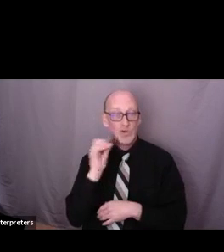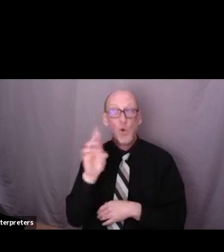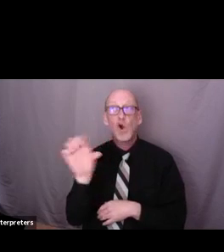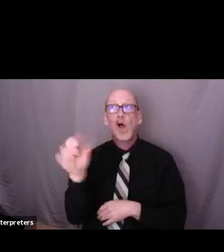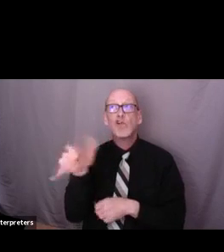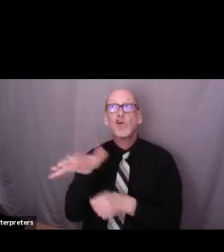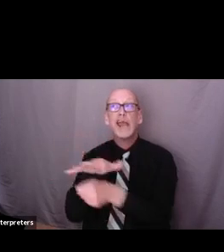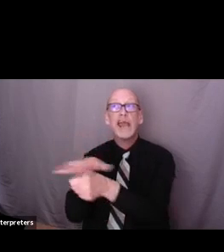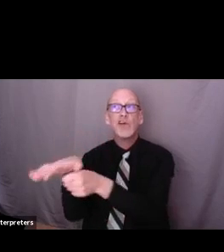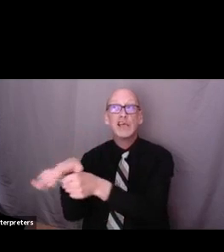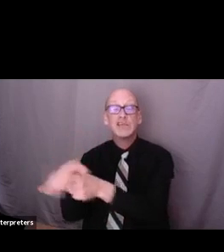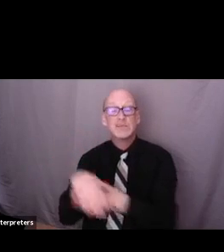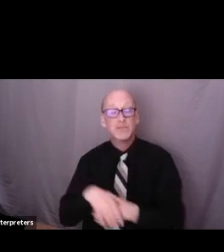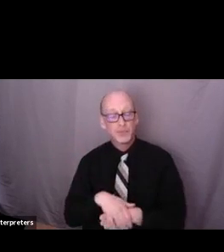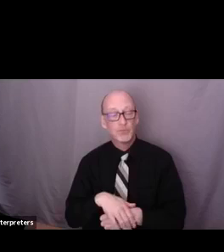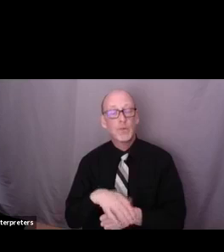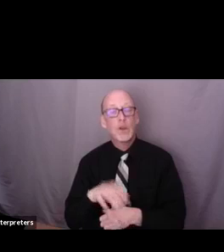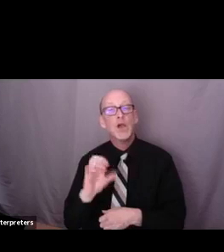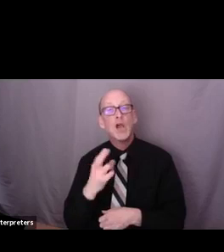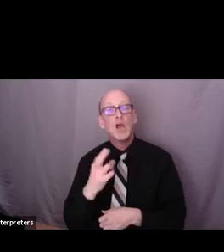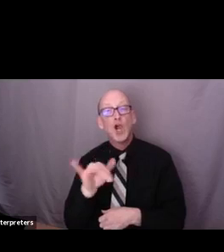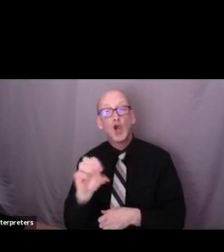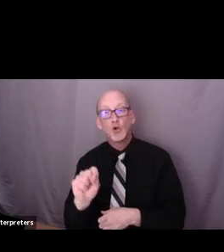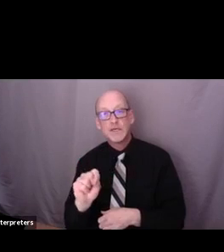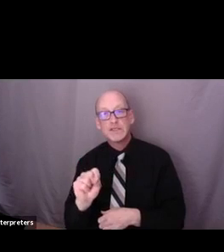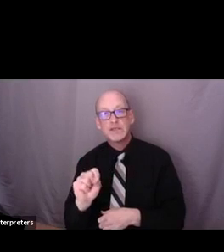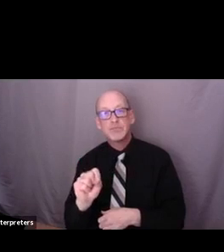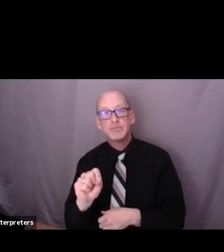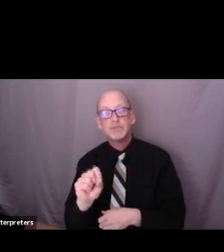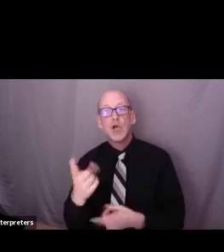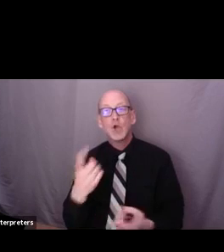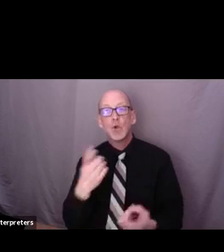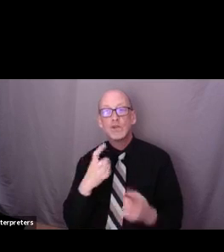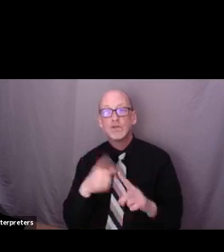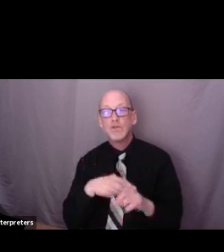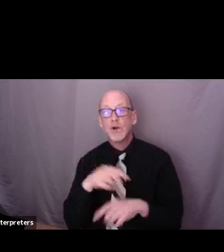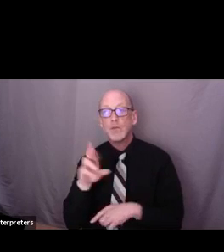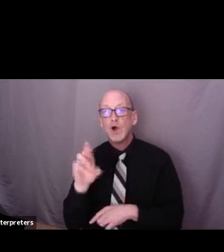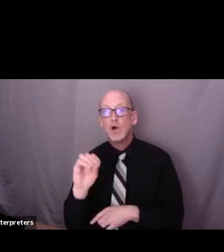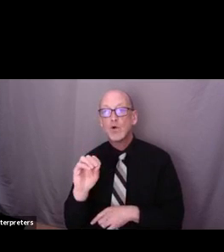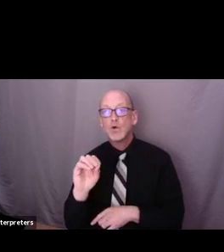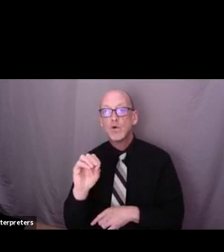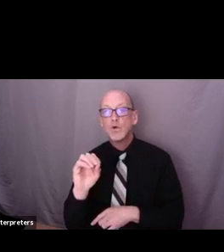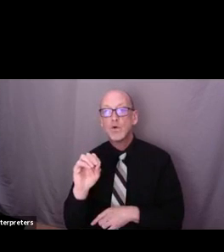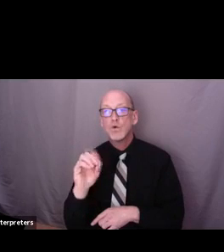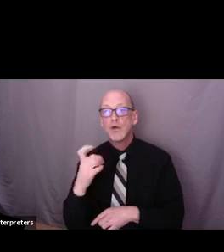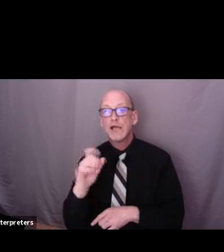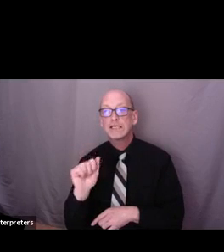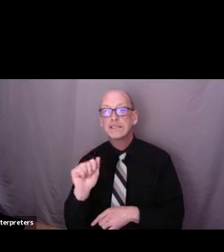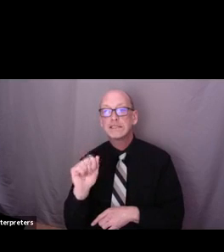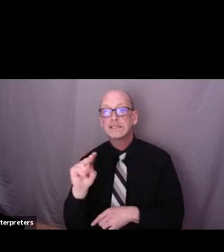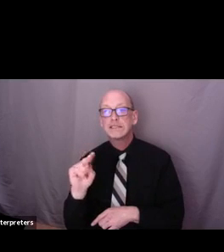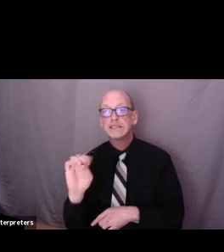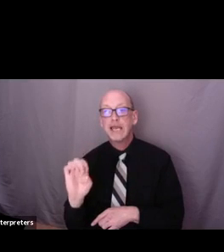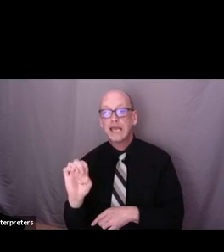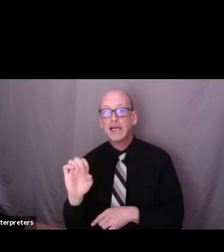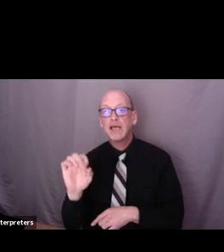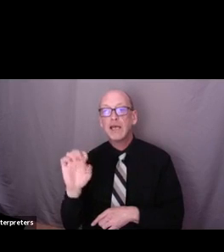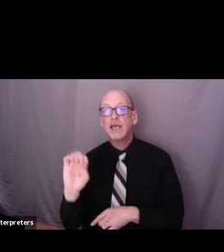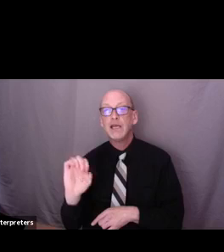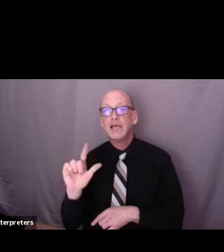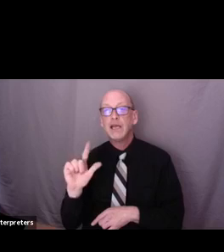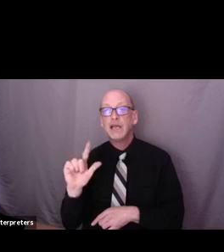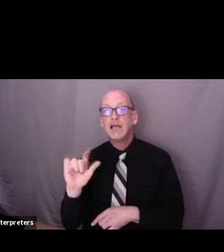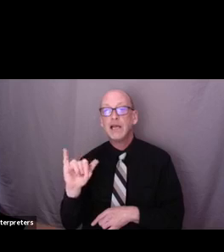We have another question from Roxanne Elias at WTOL, and she is saying, as businesses and places start to